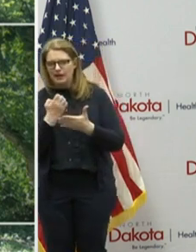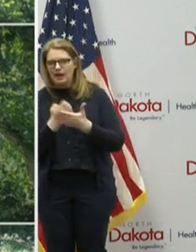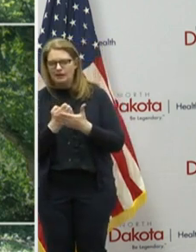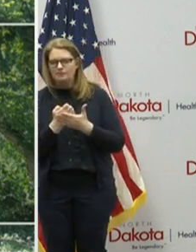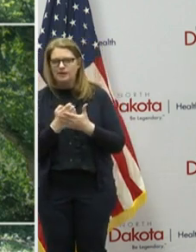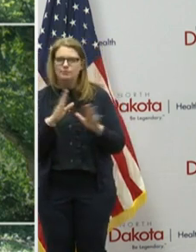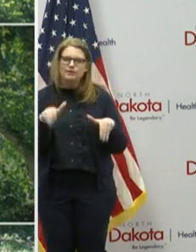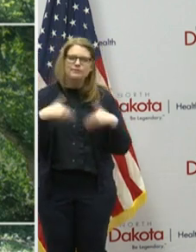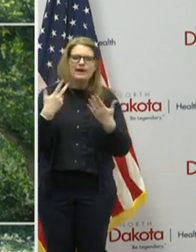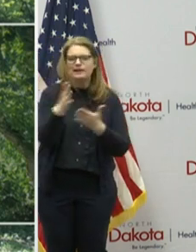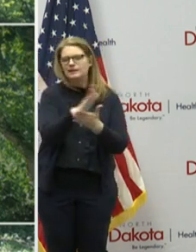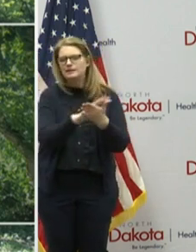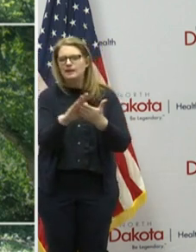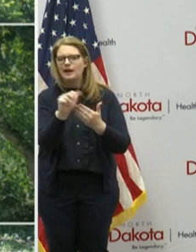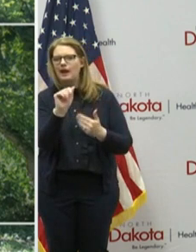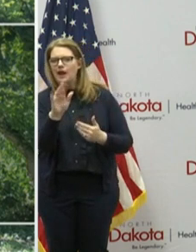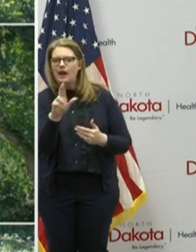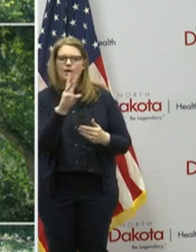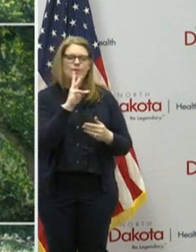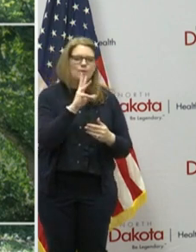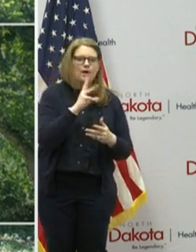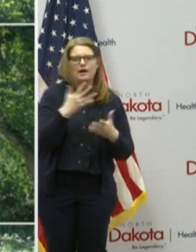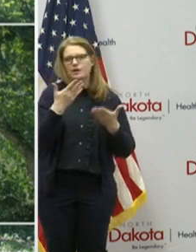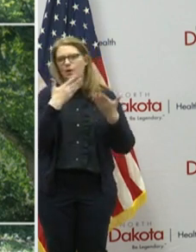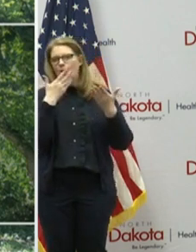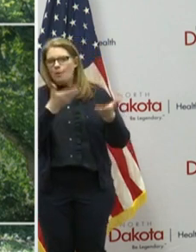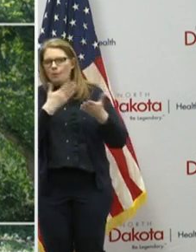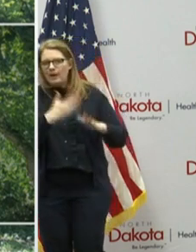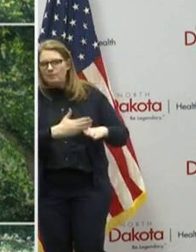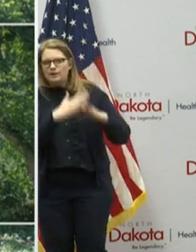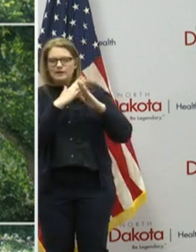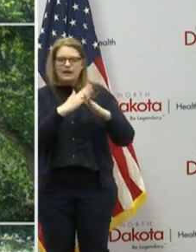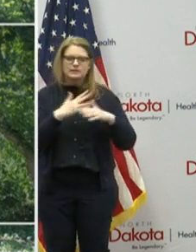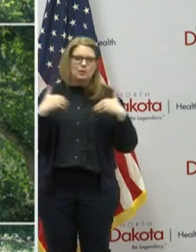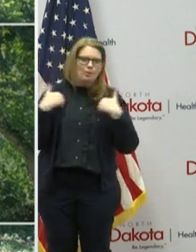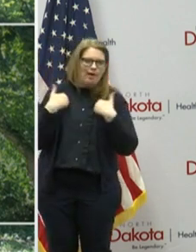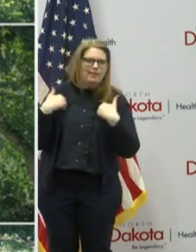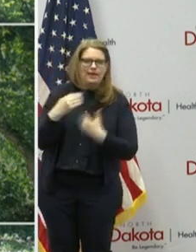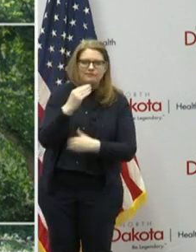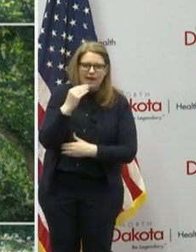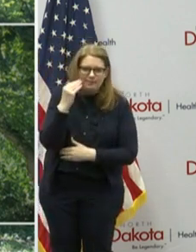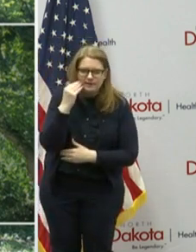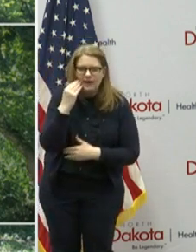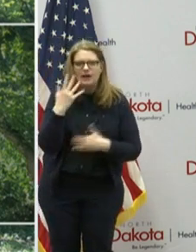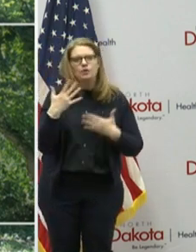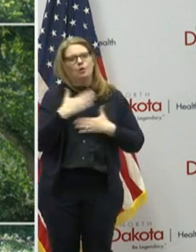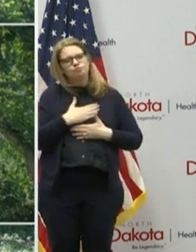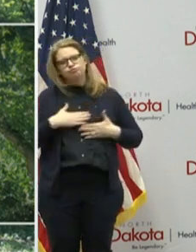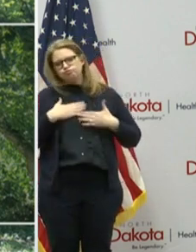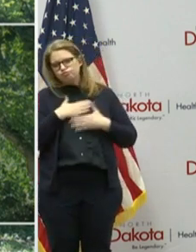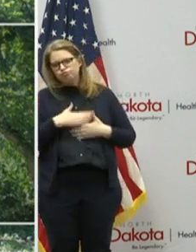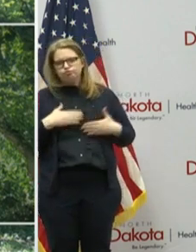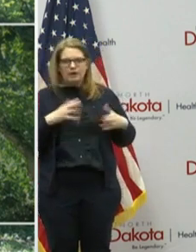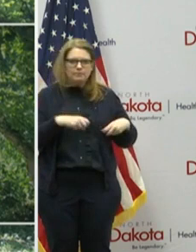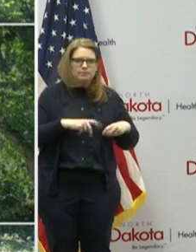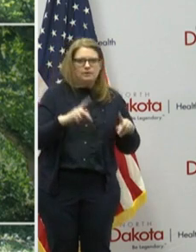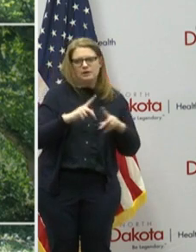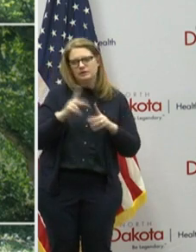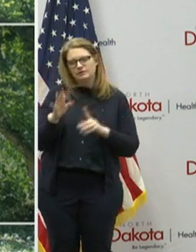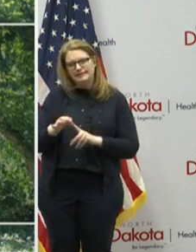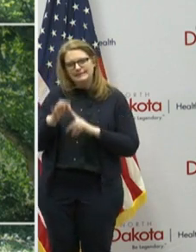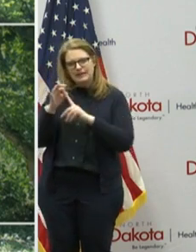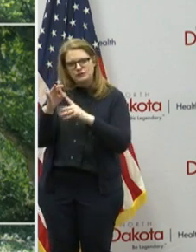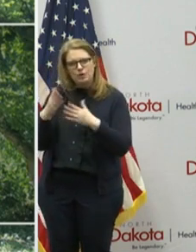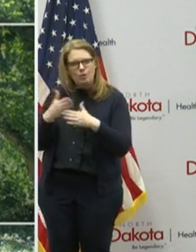providing clean air and water, wind protection, erosion control, wildlife habitat, recreational opportunities, essential wood products, and